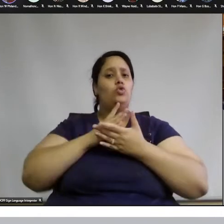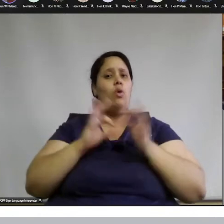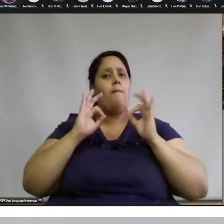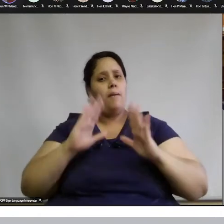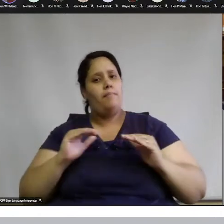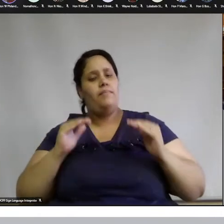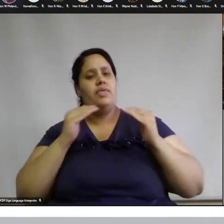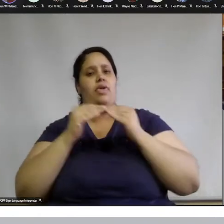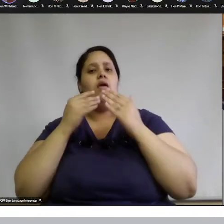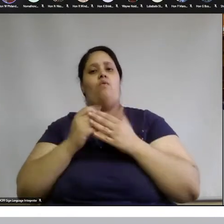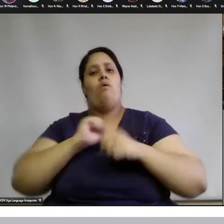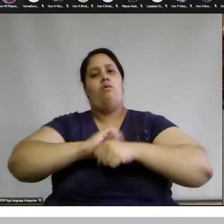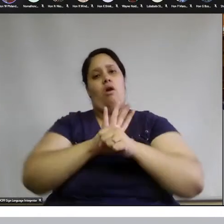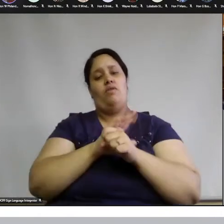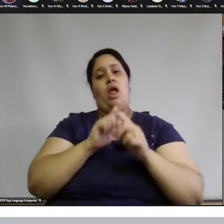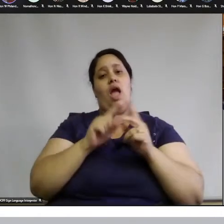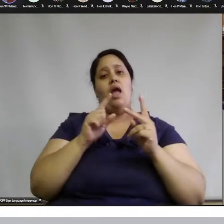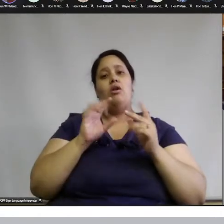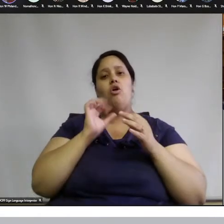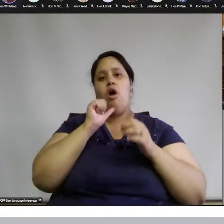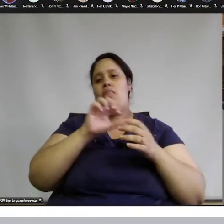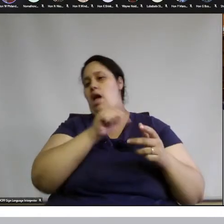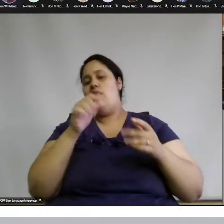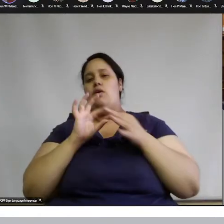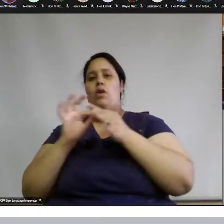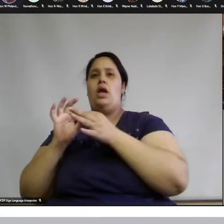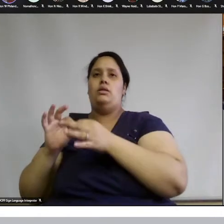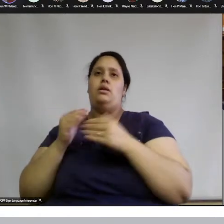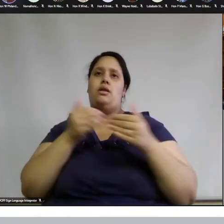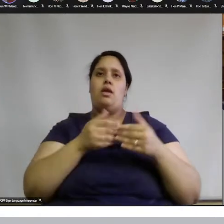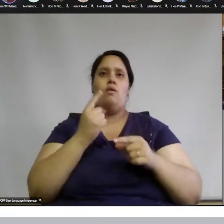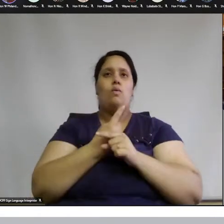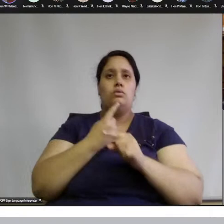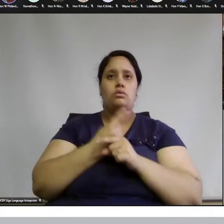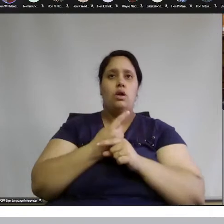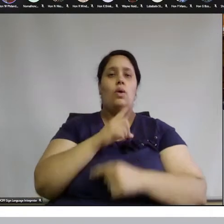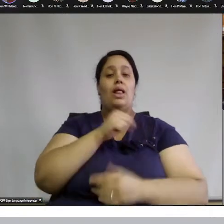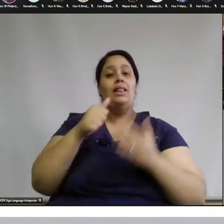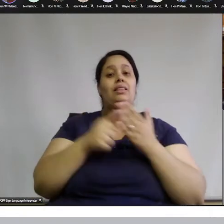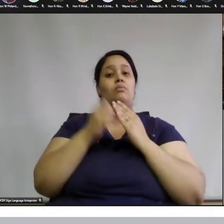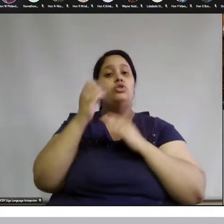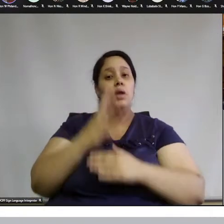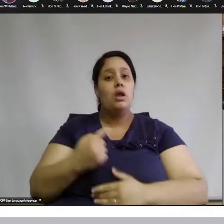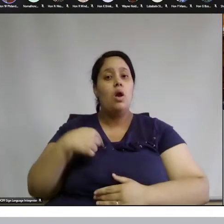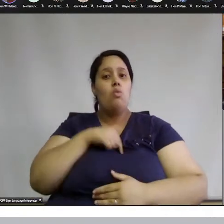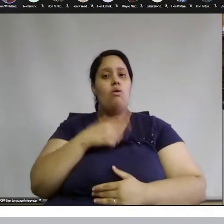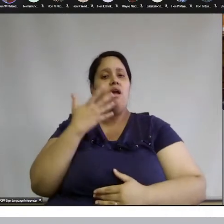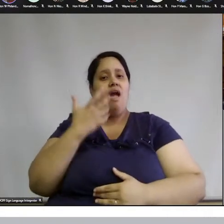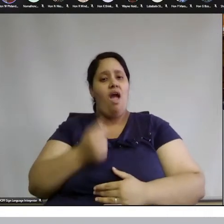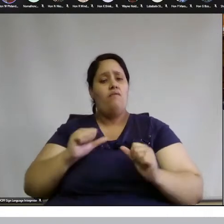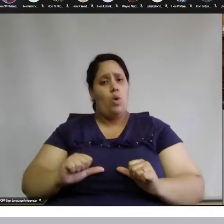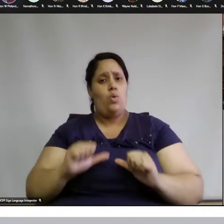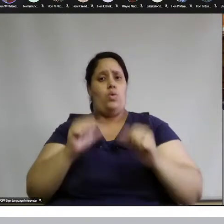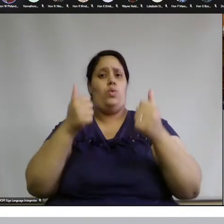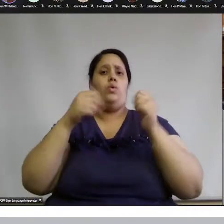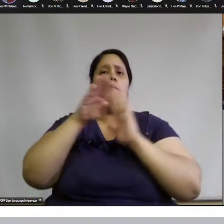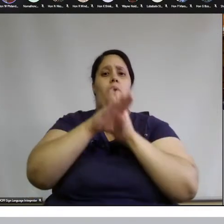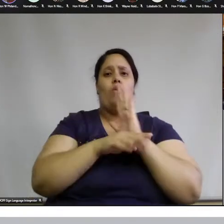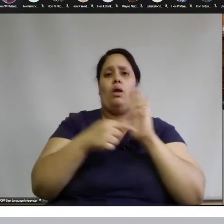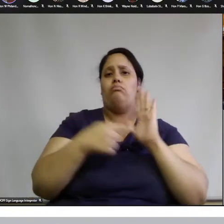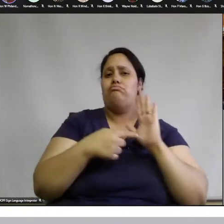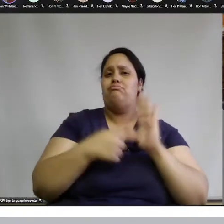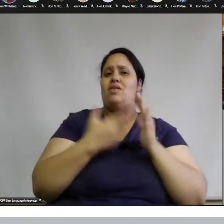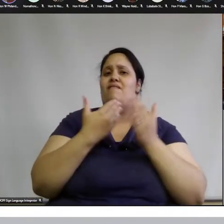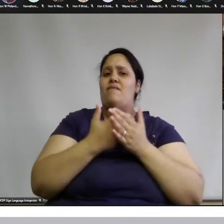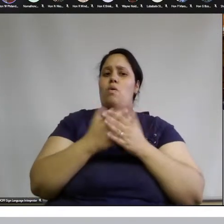for COVID-19 and unrelated COVID care as well. Deputy Speaker, we have an outstanding track record in terms